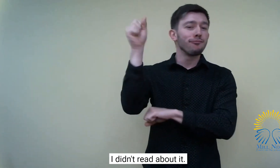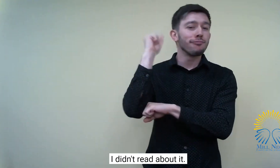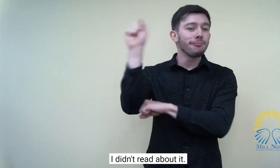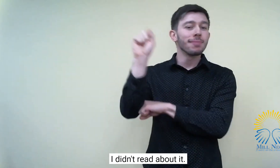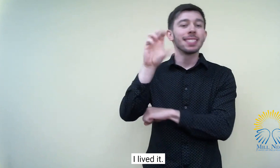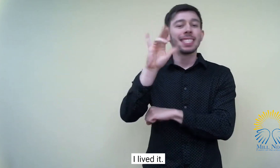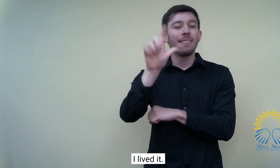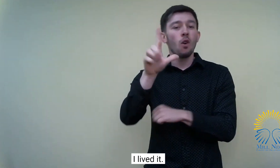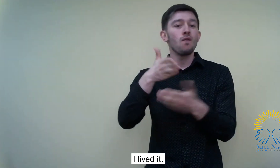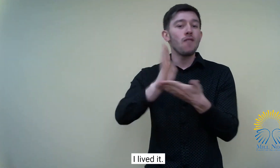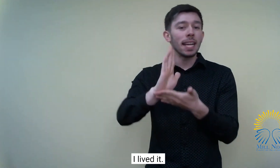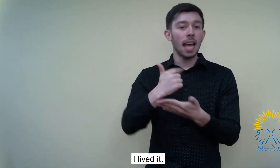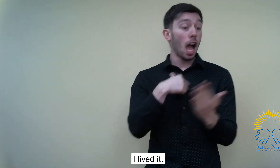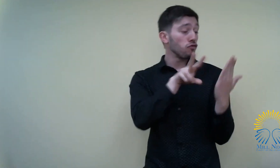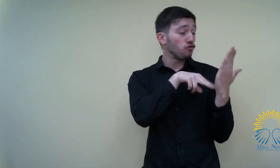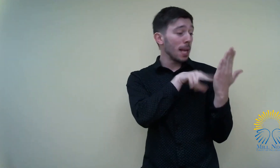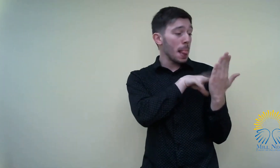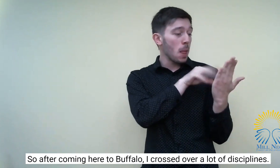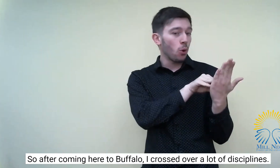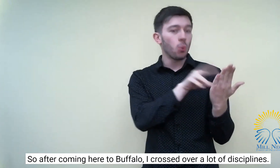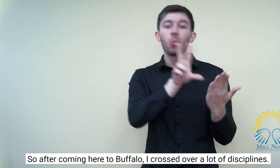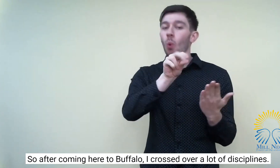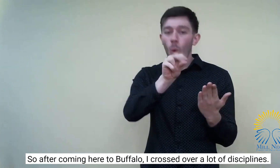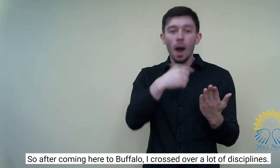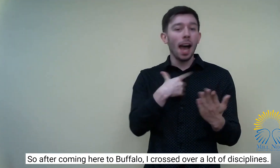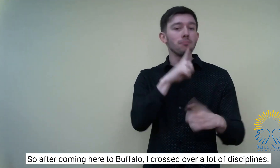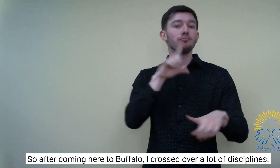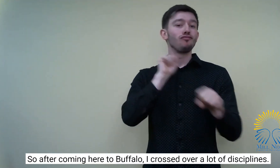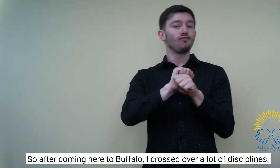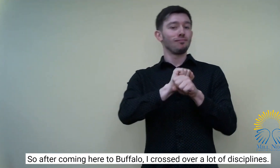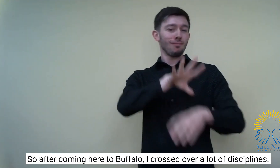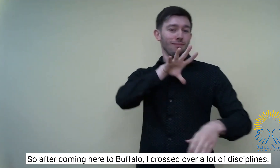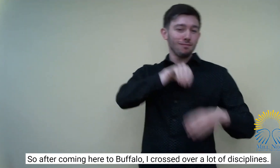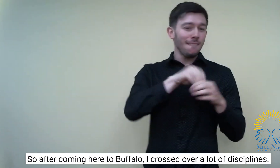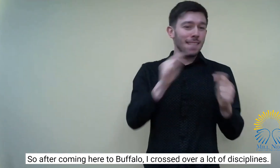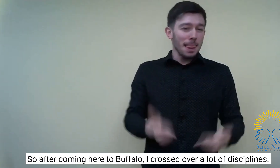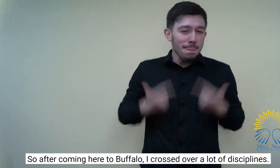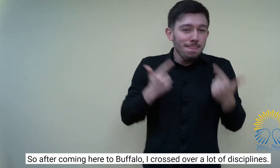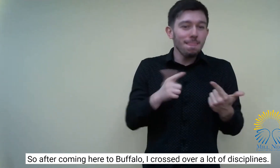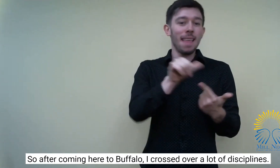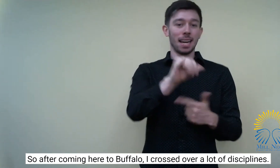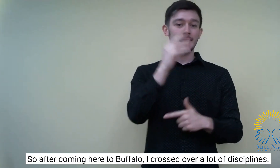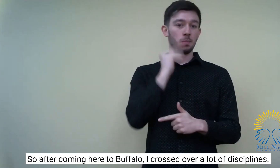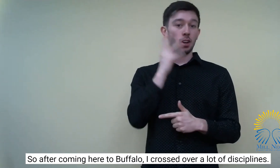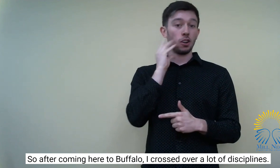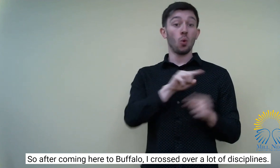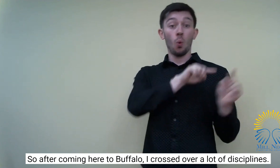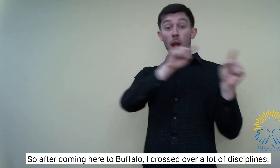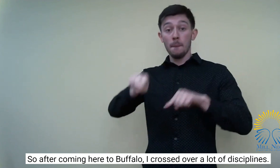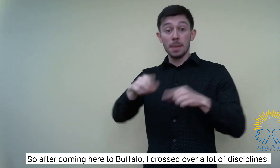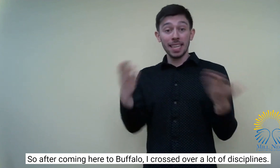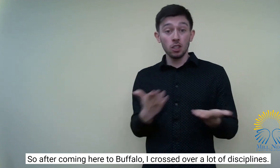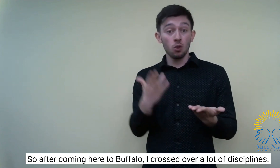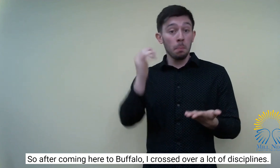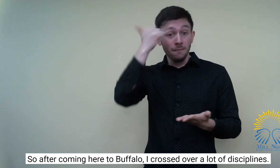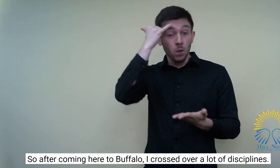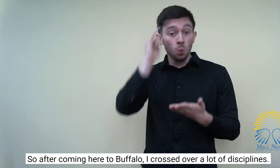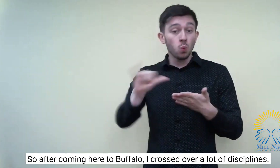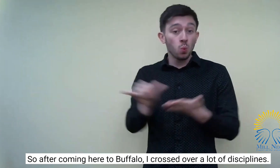about it, I lived it. So after coming here to Buffalo, I crossed